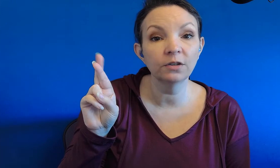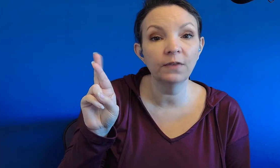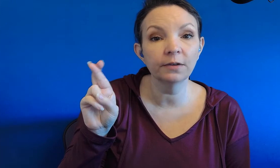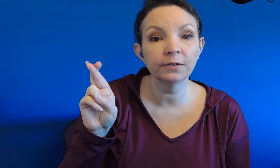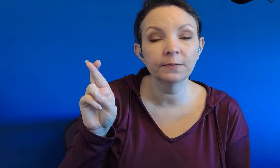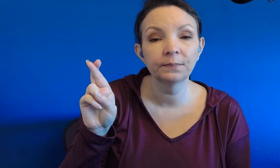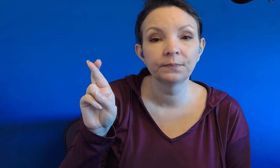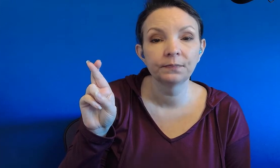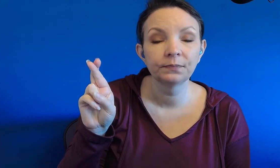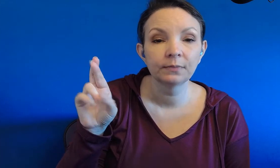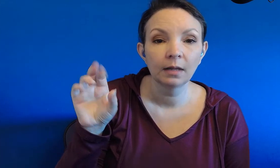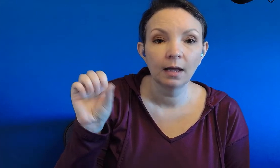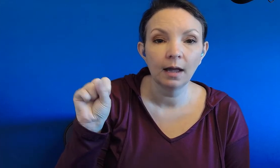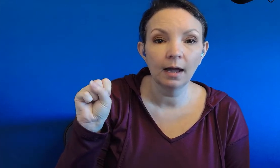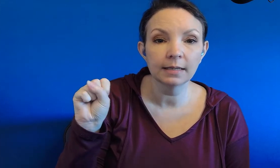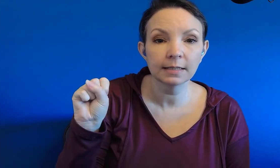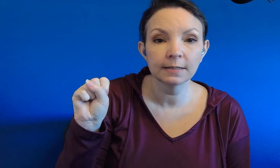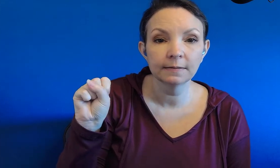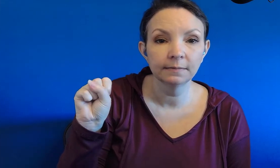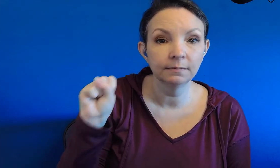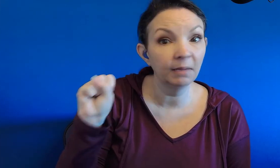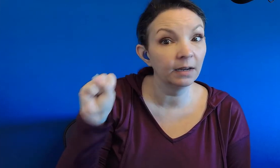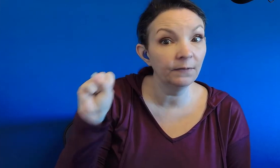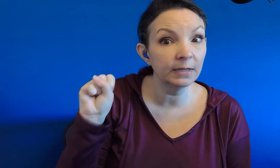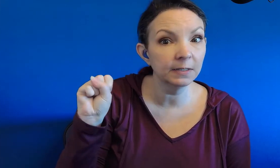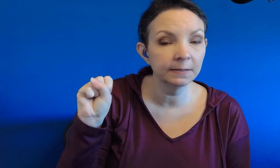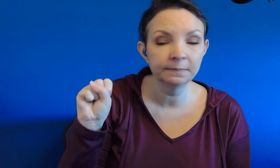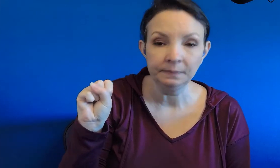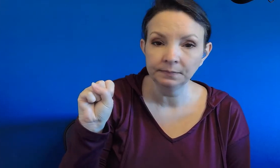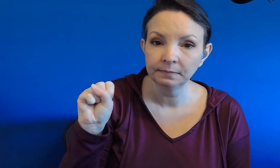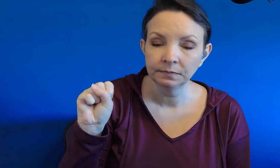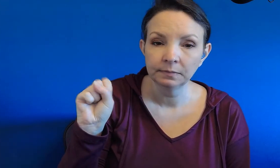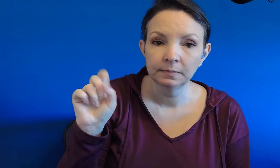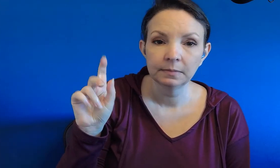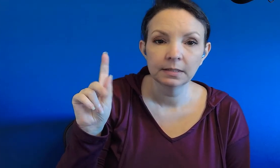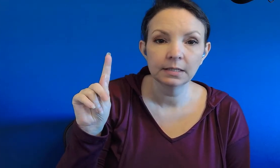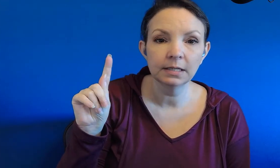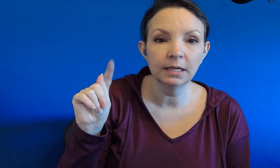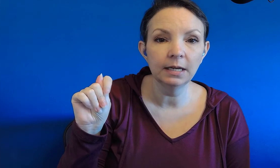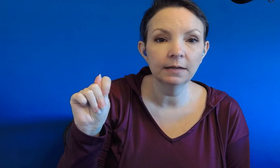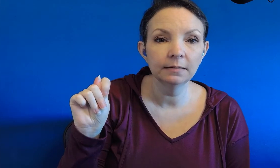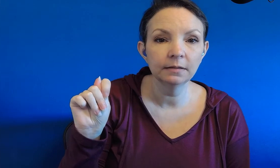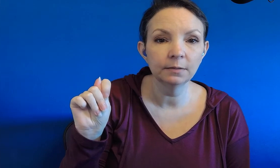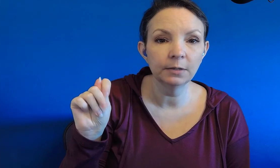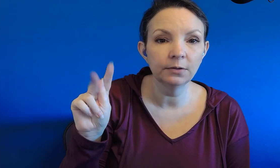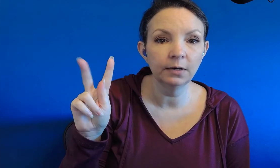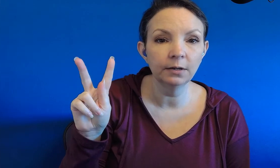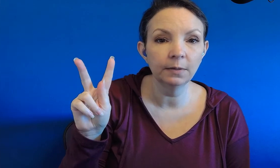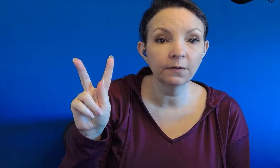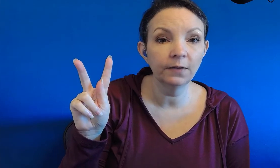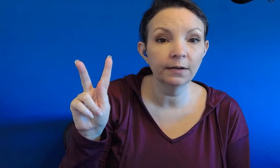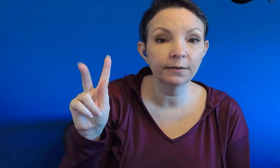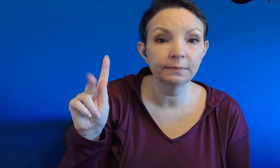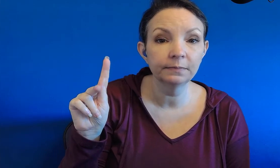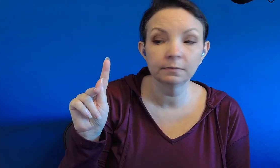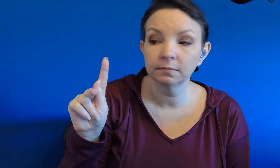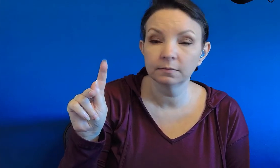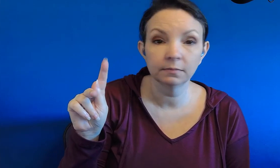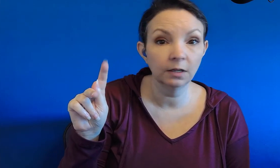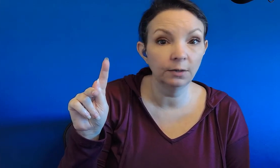fingers. S, making a fist. T is between your middle finger and your pointer